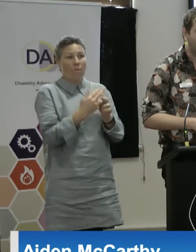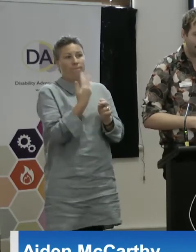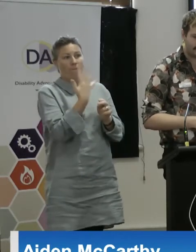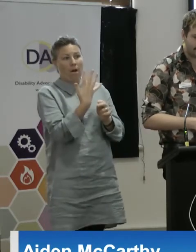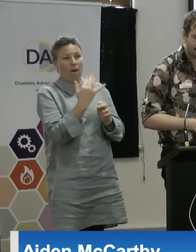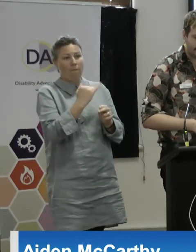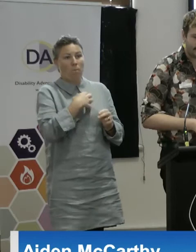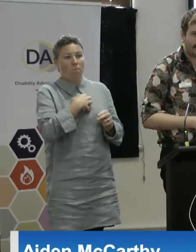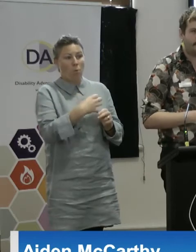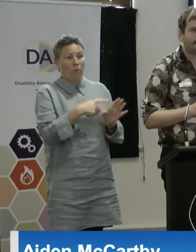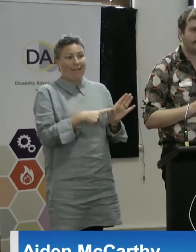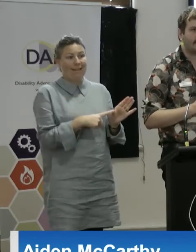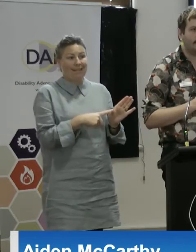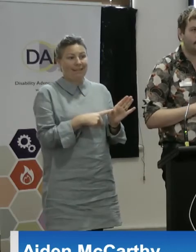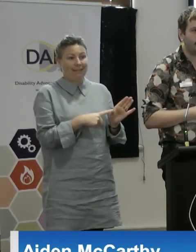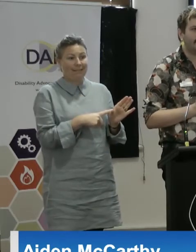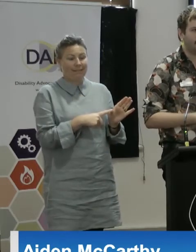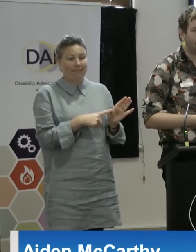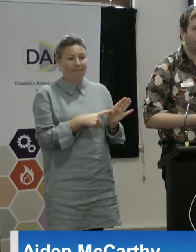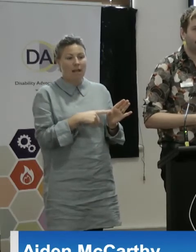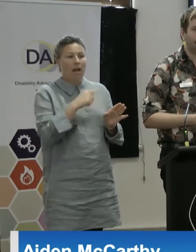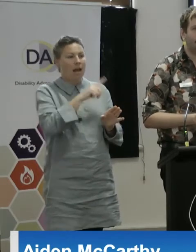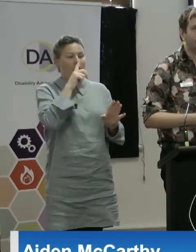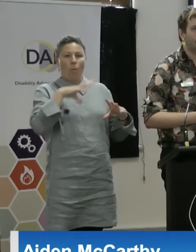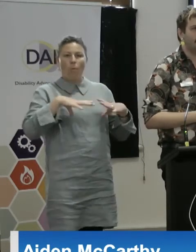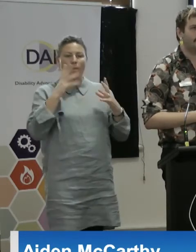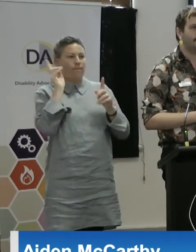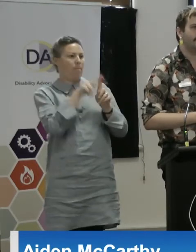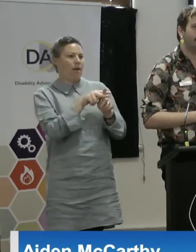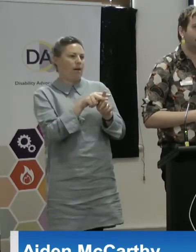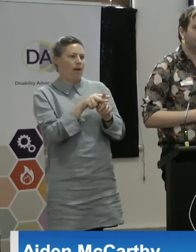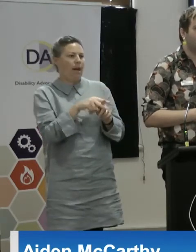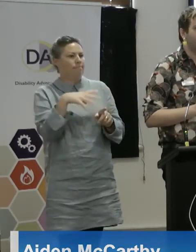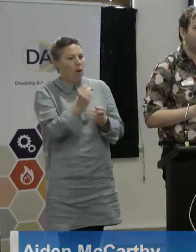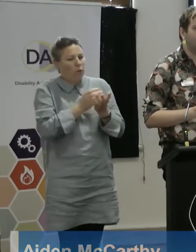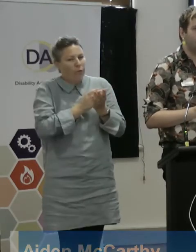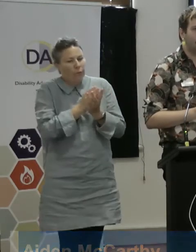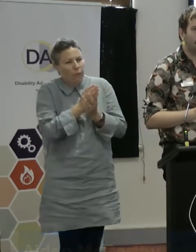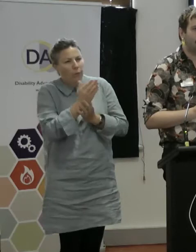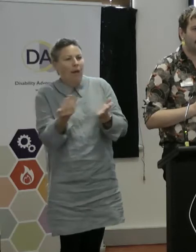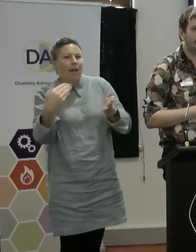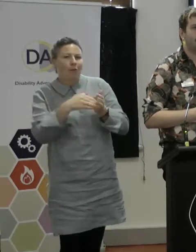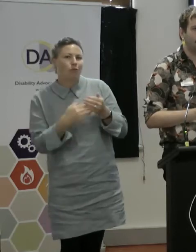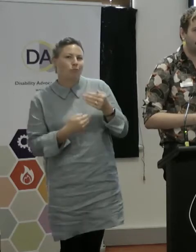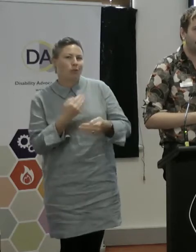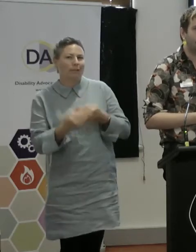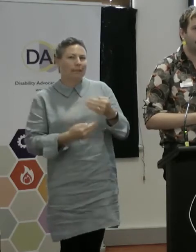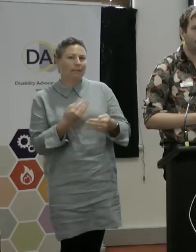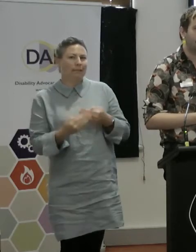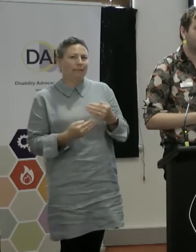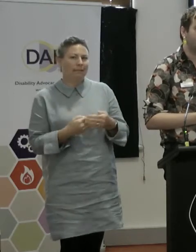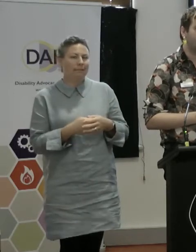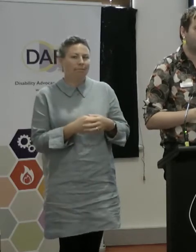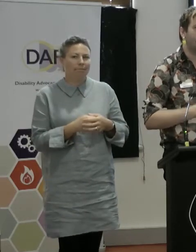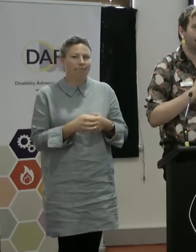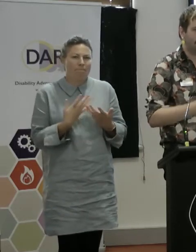for one offence, are not automatically entitled to redress and need to go through an additional assessment process to